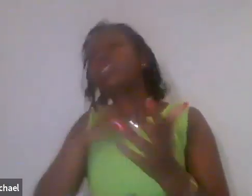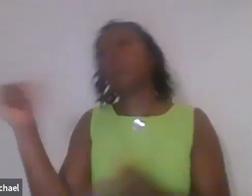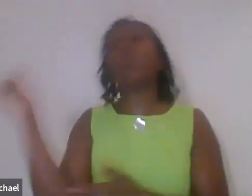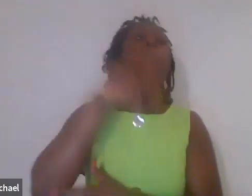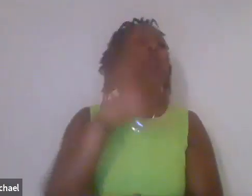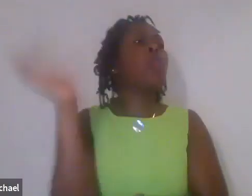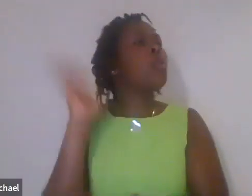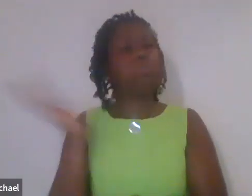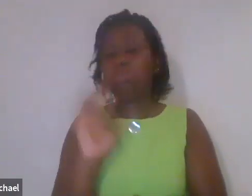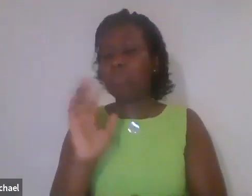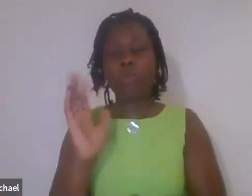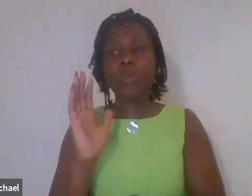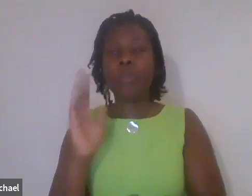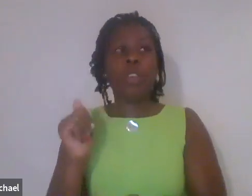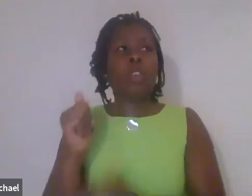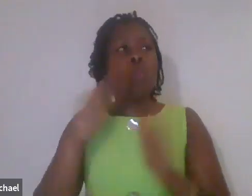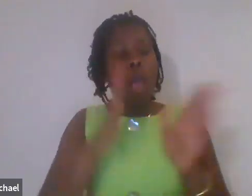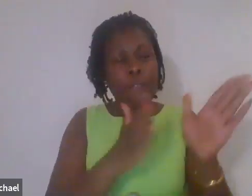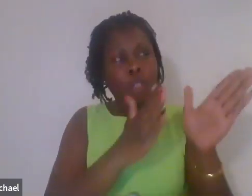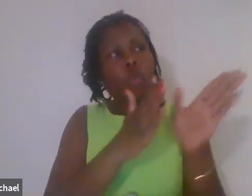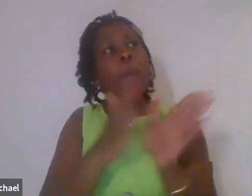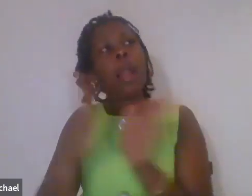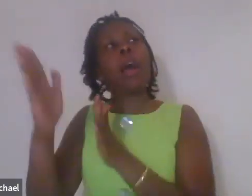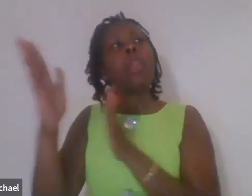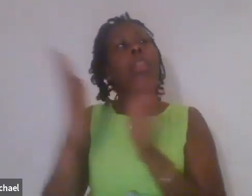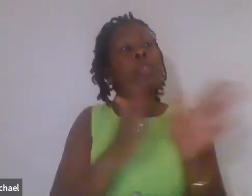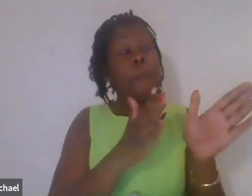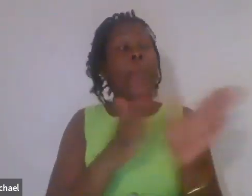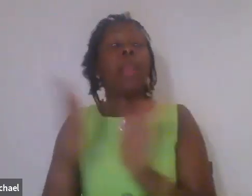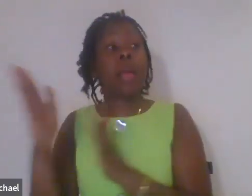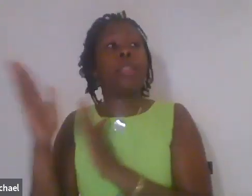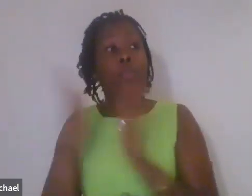And look at your diary. Just don't wake up and go. You have to plan your day.